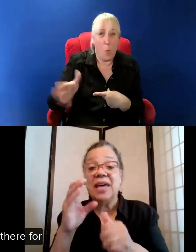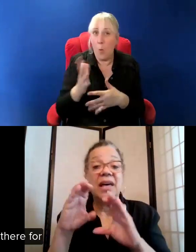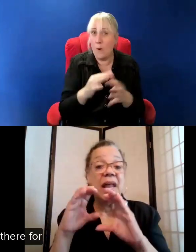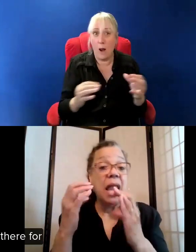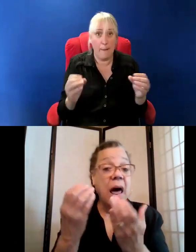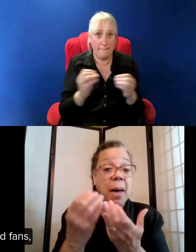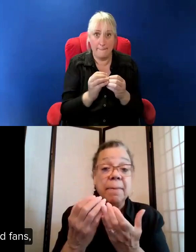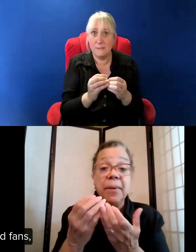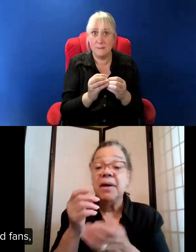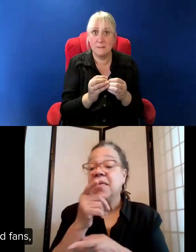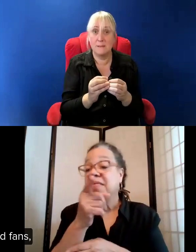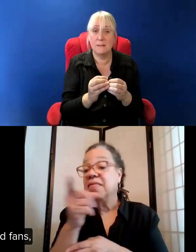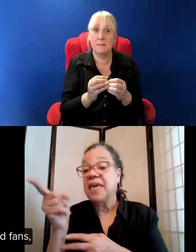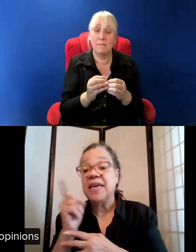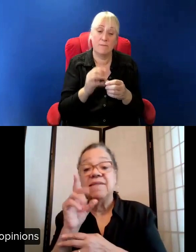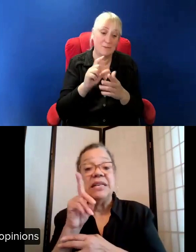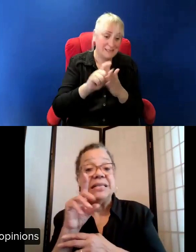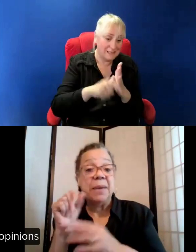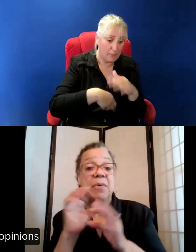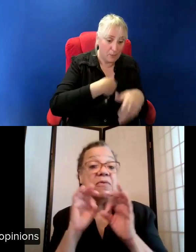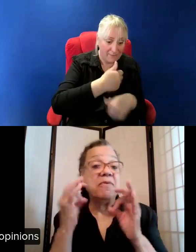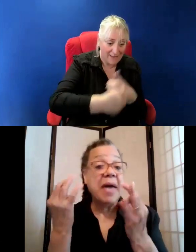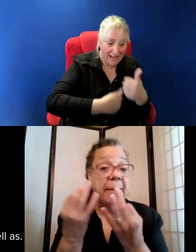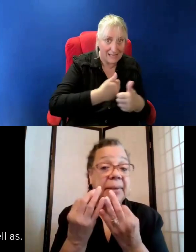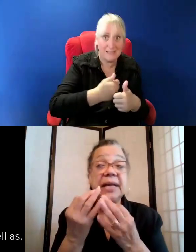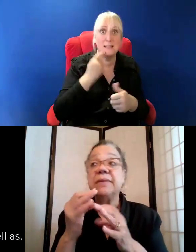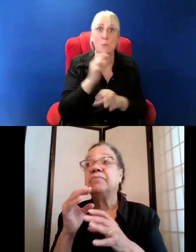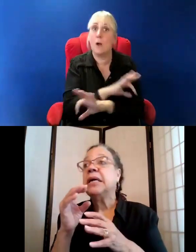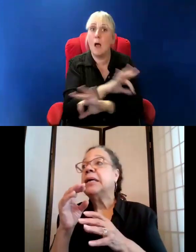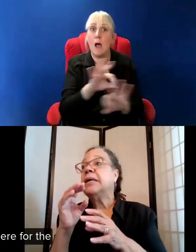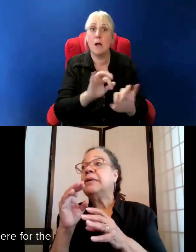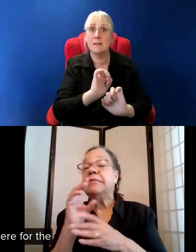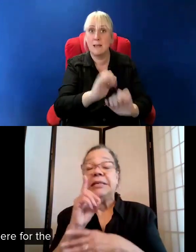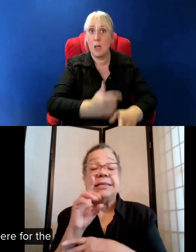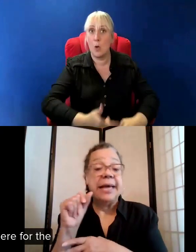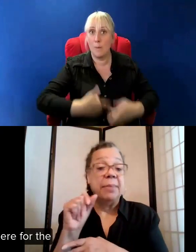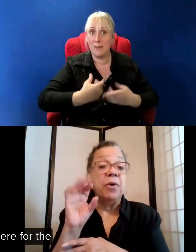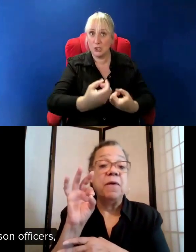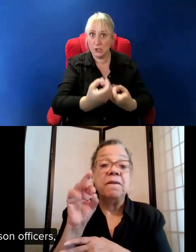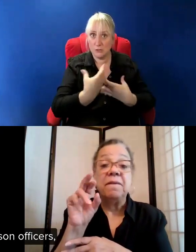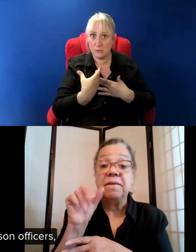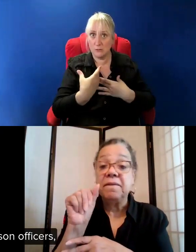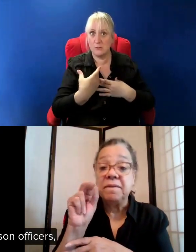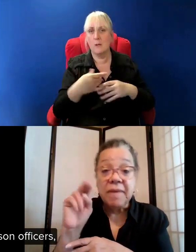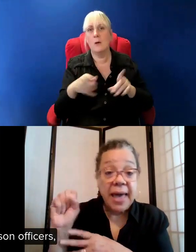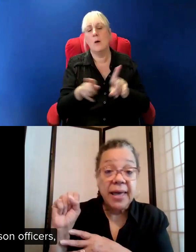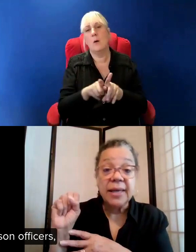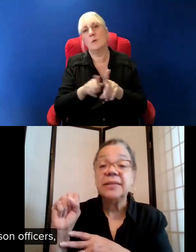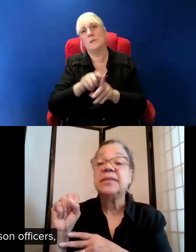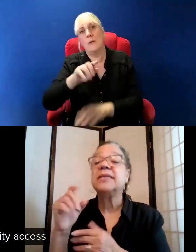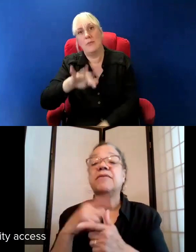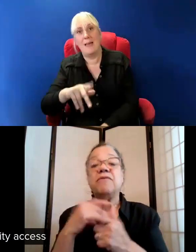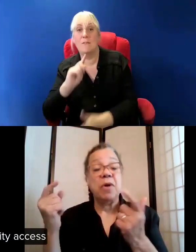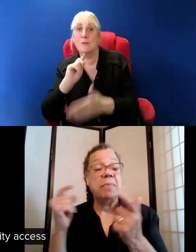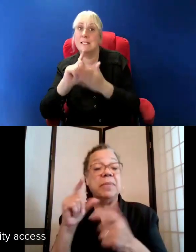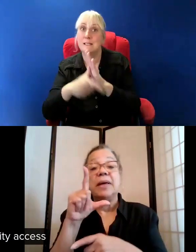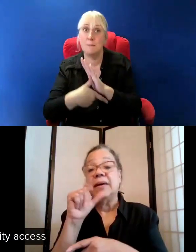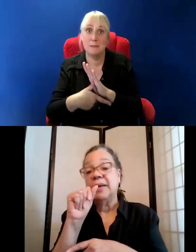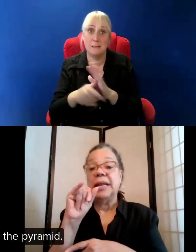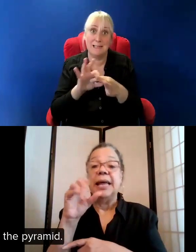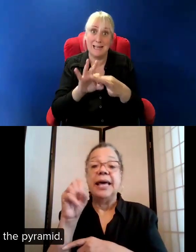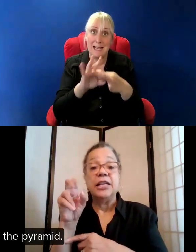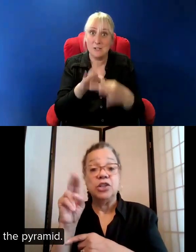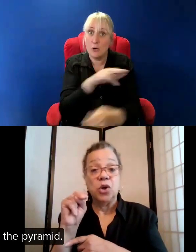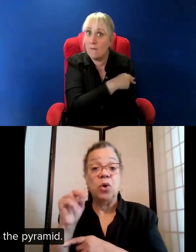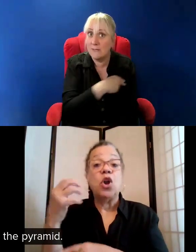They are there for disabled fans for their opinions, as well as they are there for the disability liaison officers, the disability